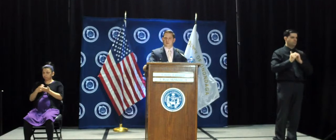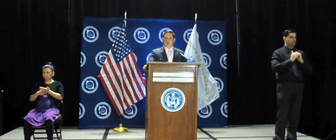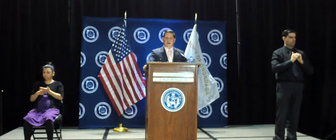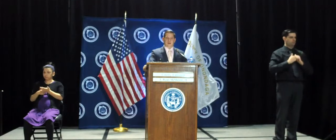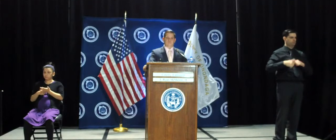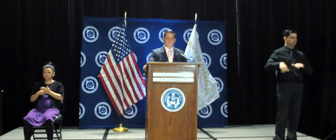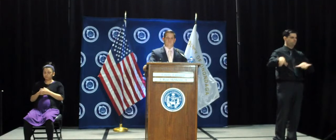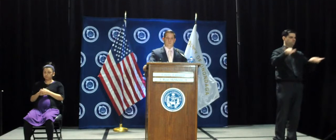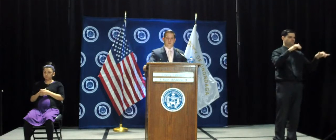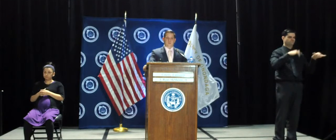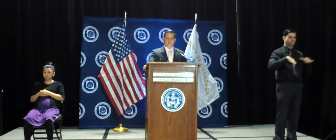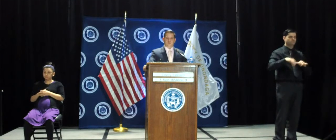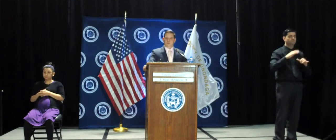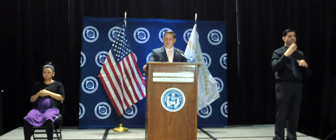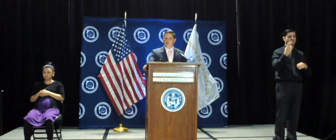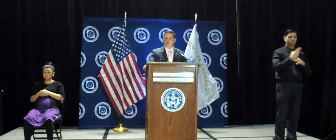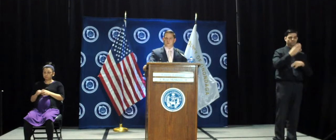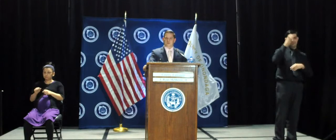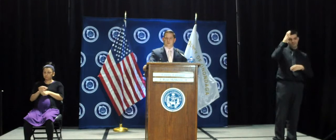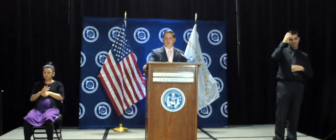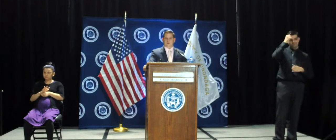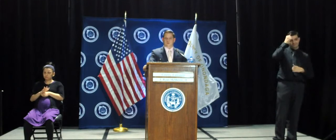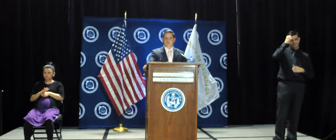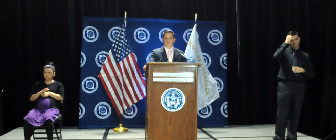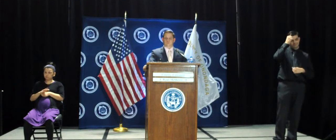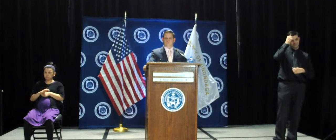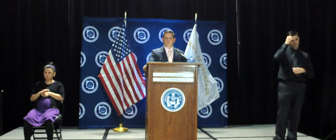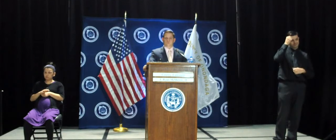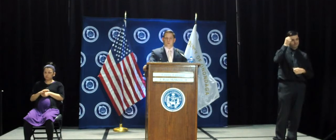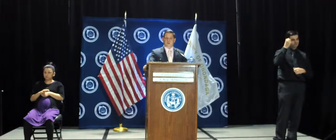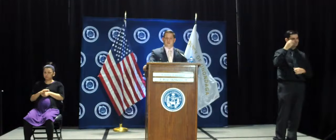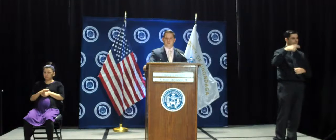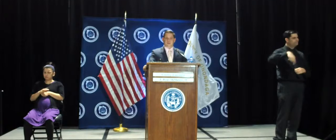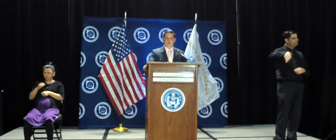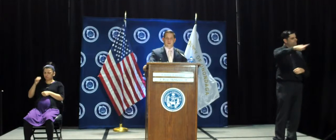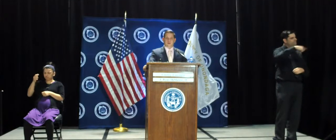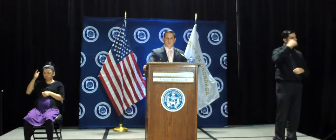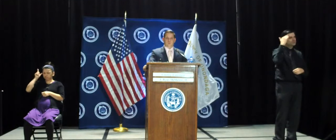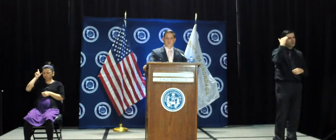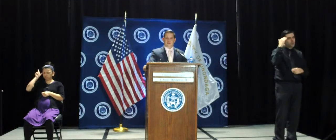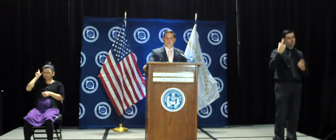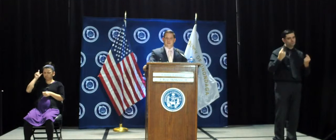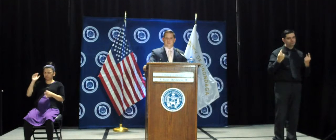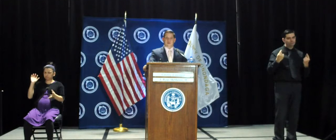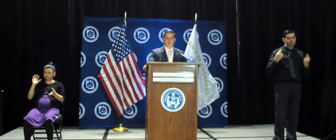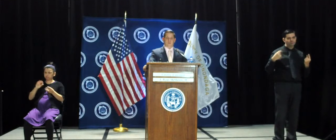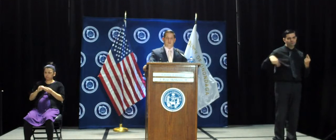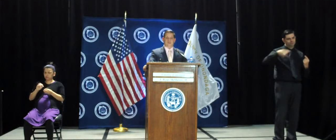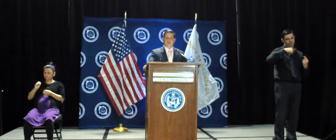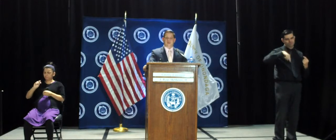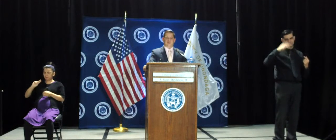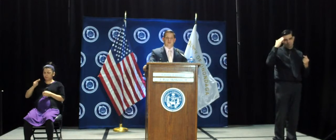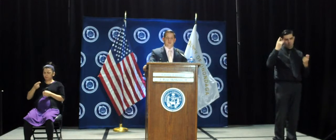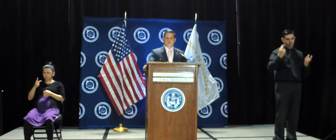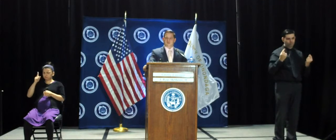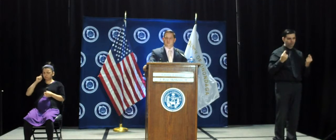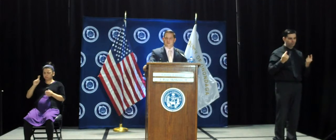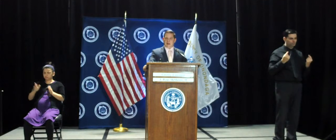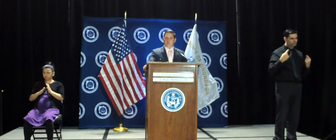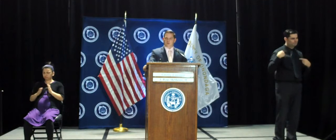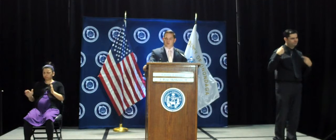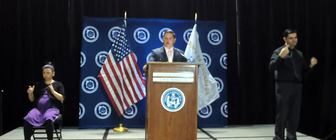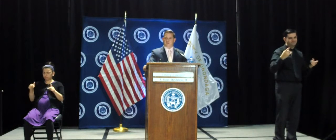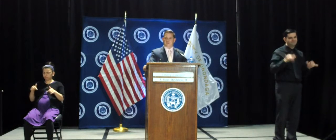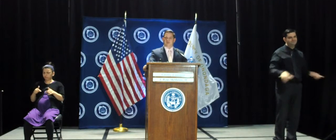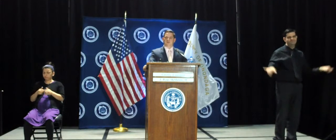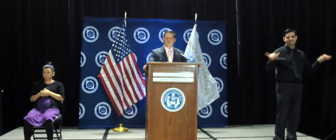this because we've been dealing with this for so long. So, but we can't come up here and say the system is